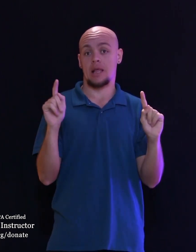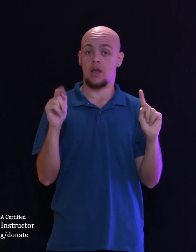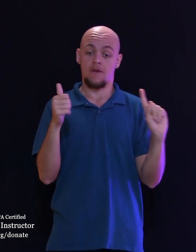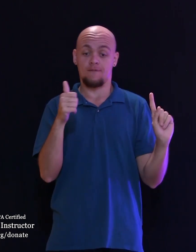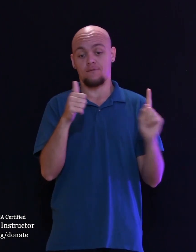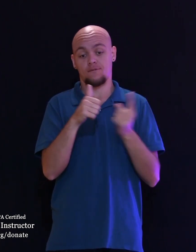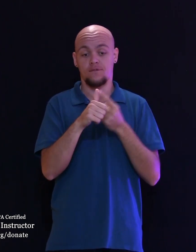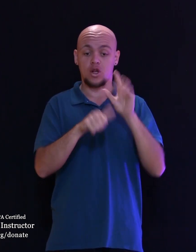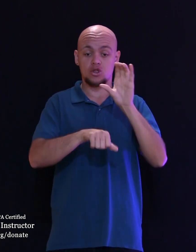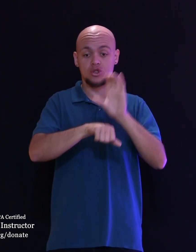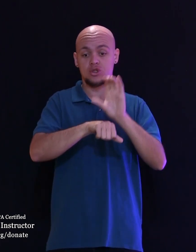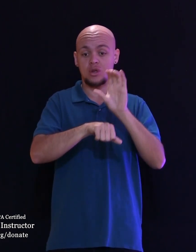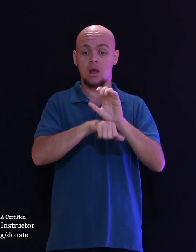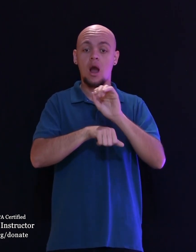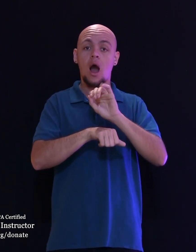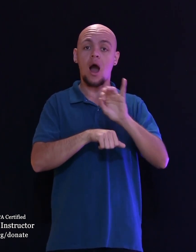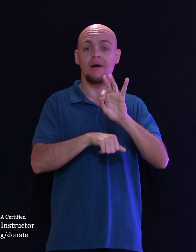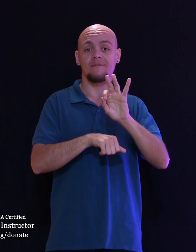first church of